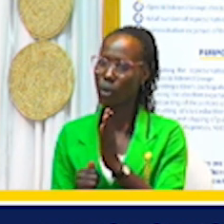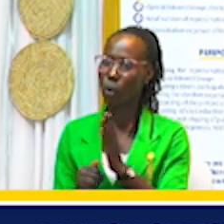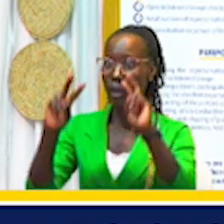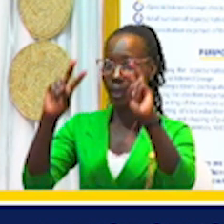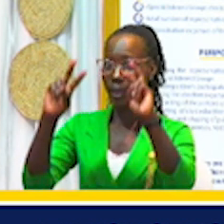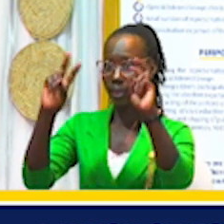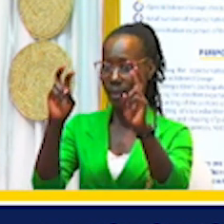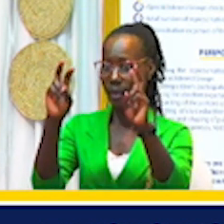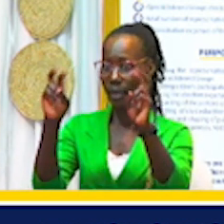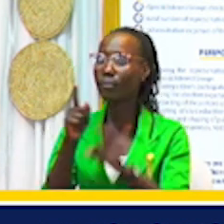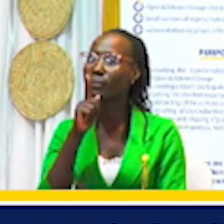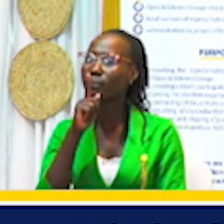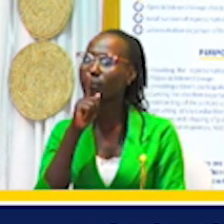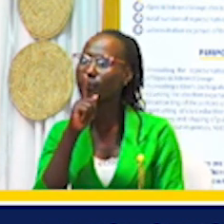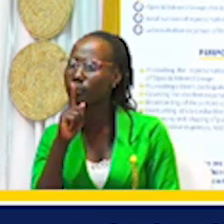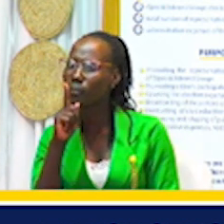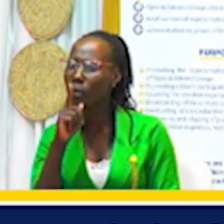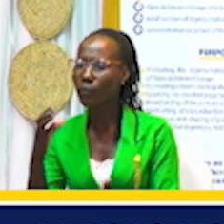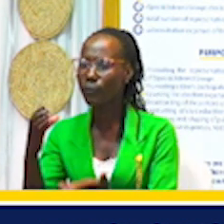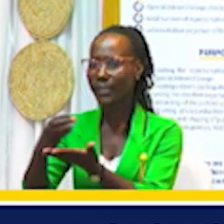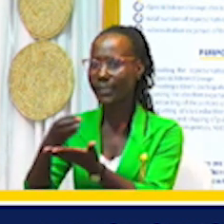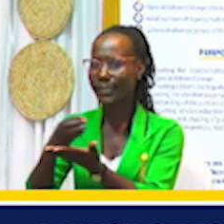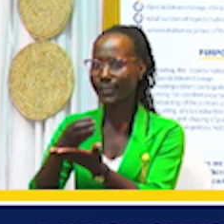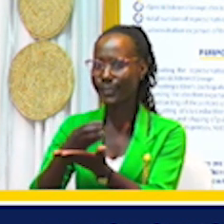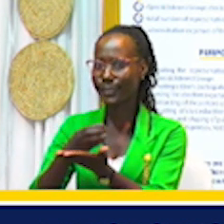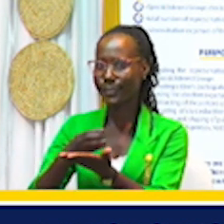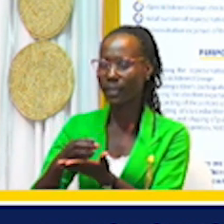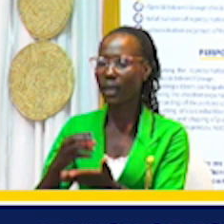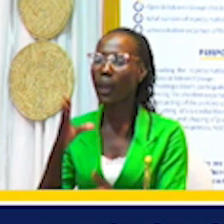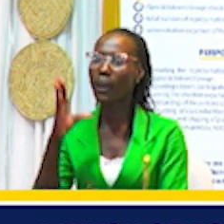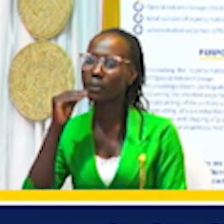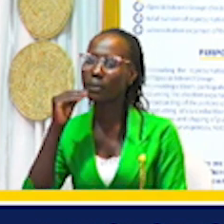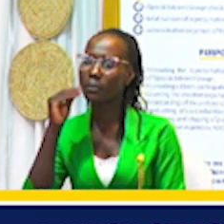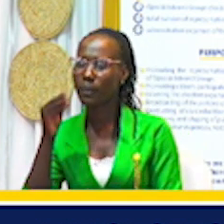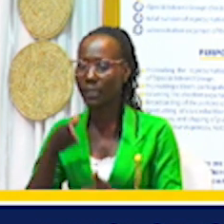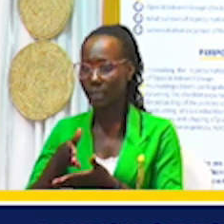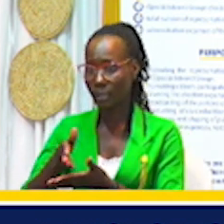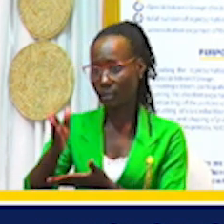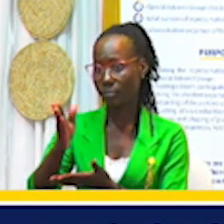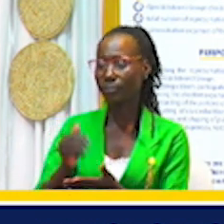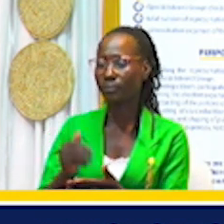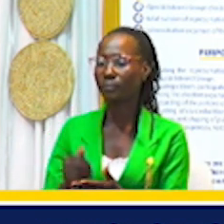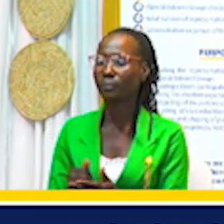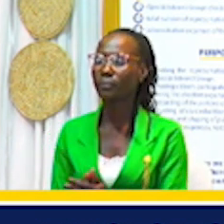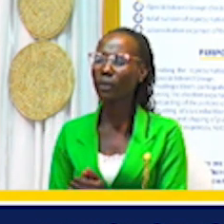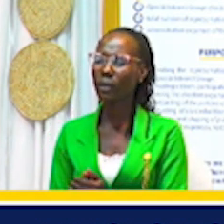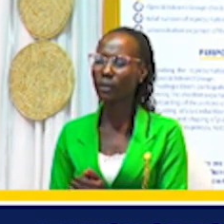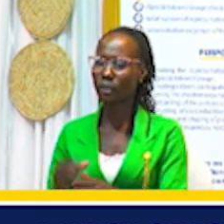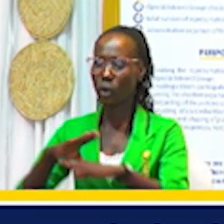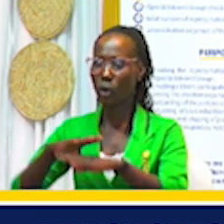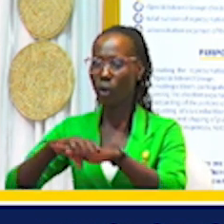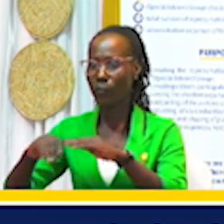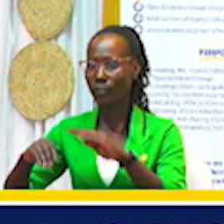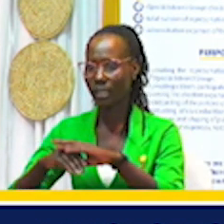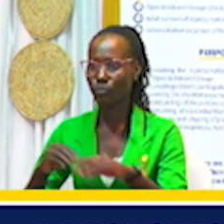from the sidelines to the center stage, speaks directly to that aspiration. So feel comfortable, feel at